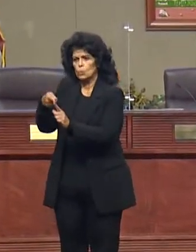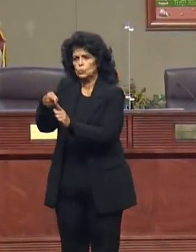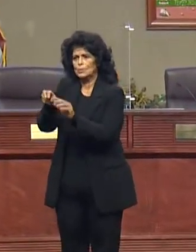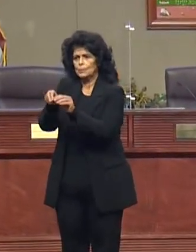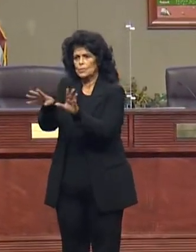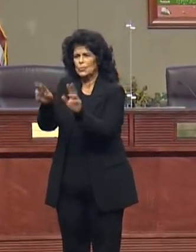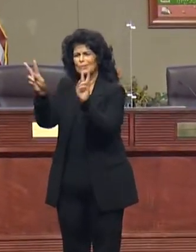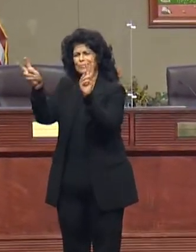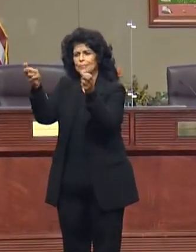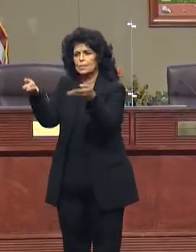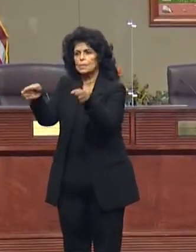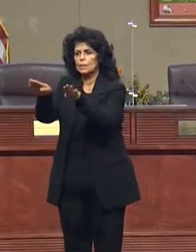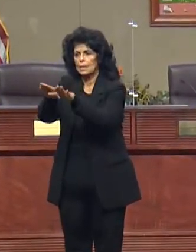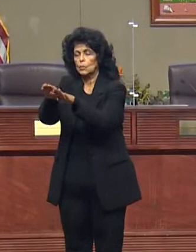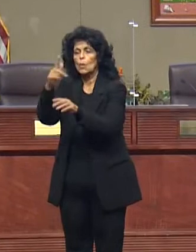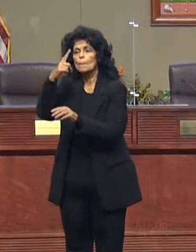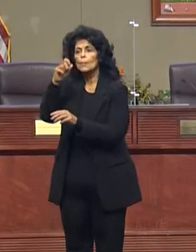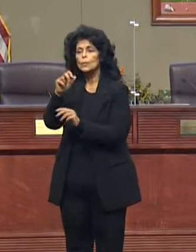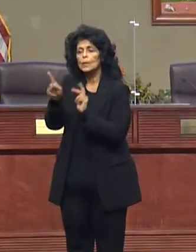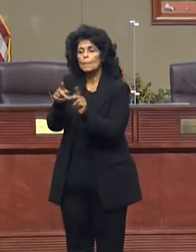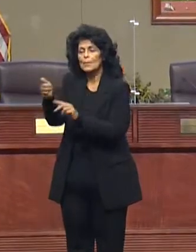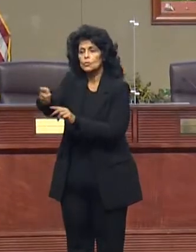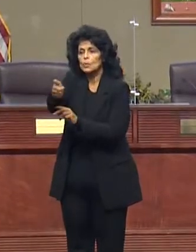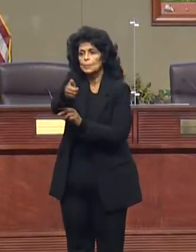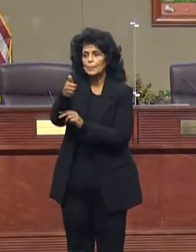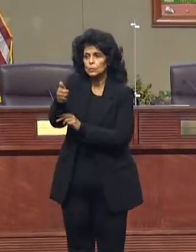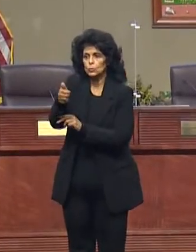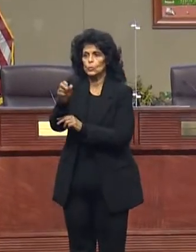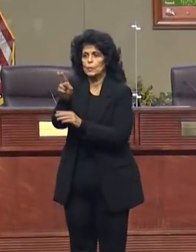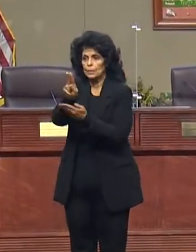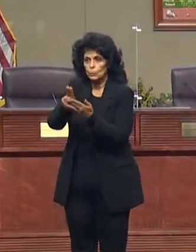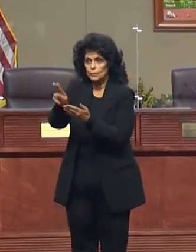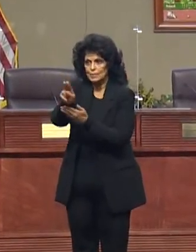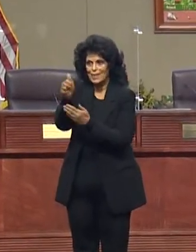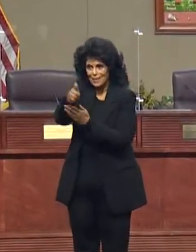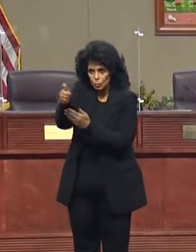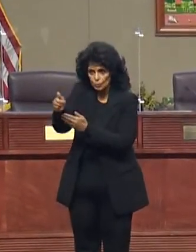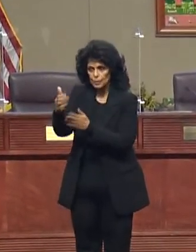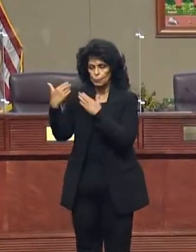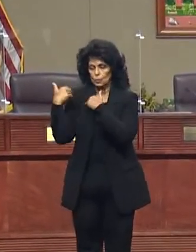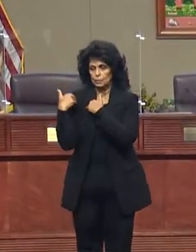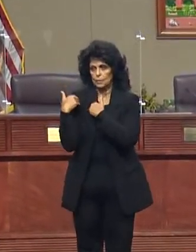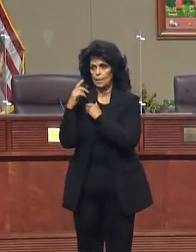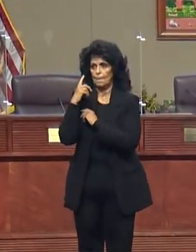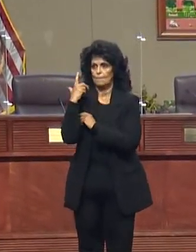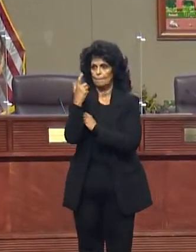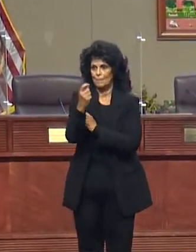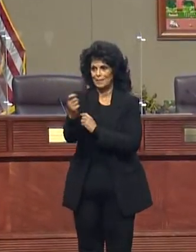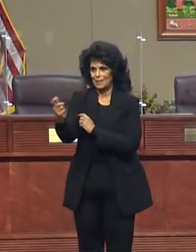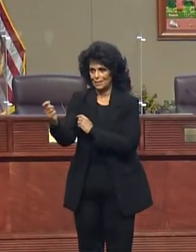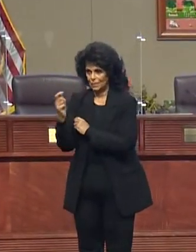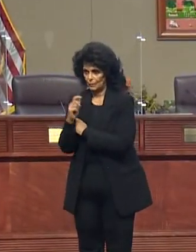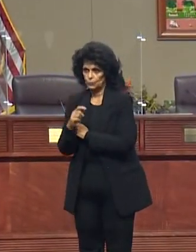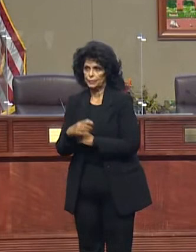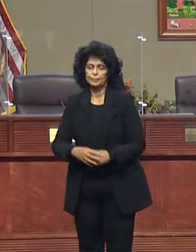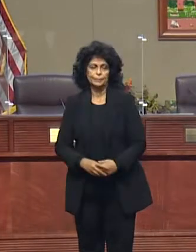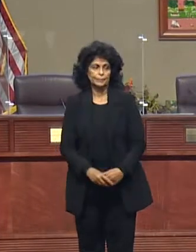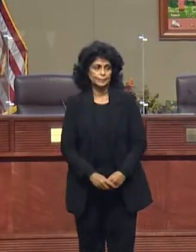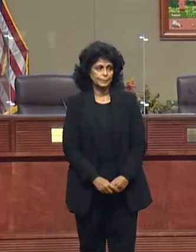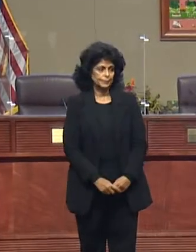lo que el propio personal de la universidad estará administrando el sistema de citas y las vacunas.